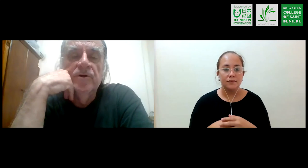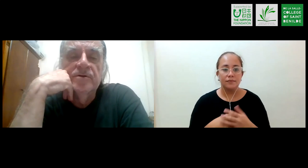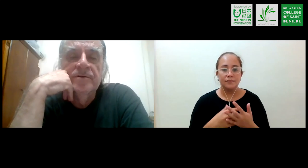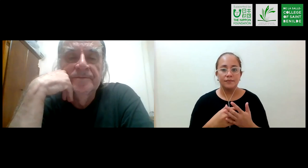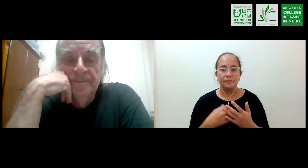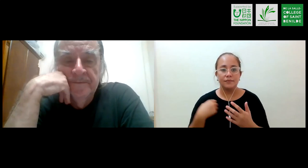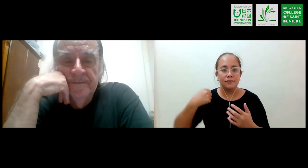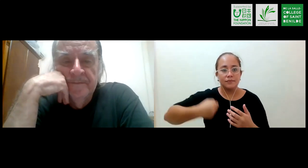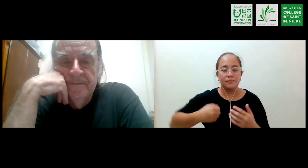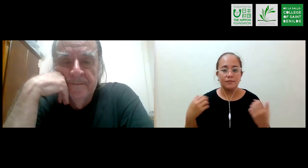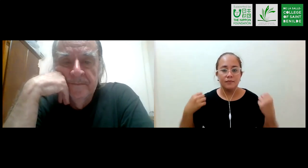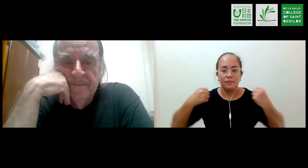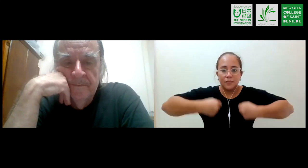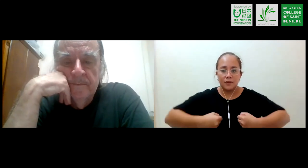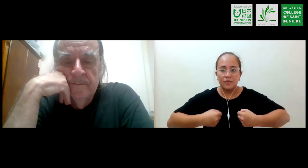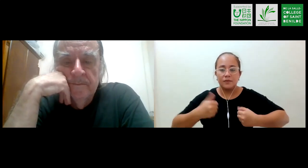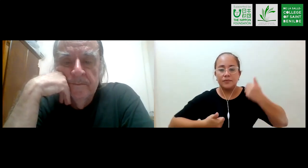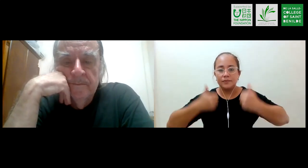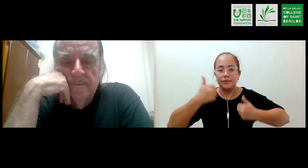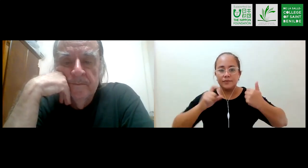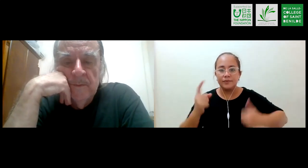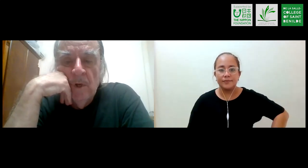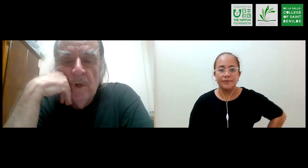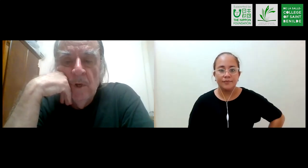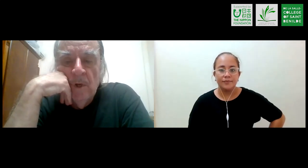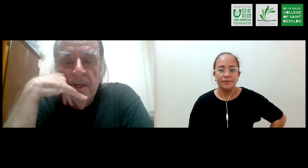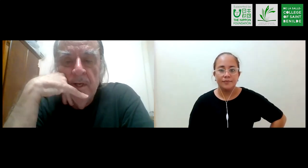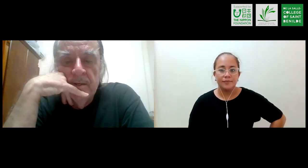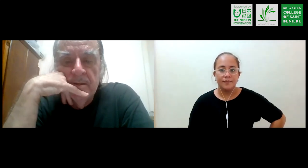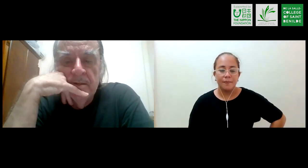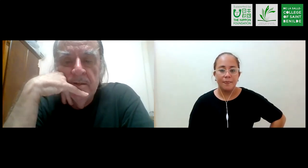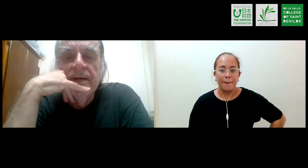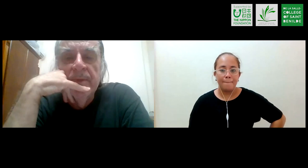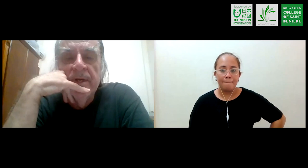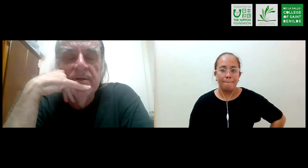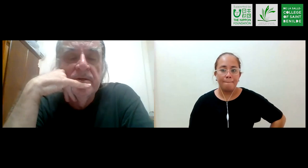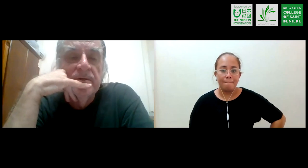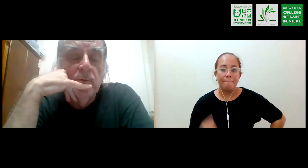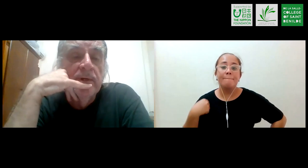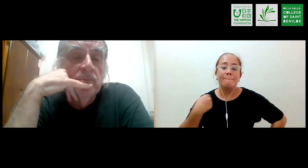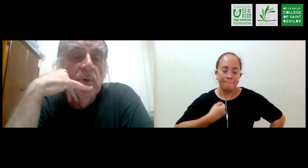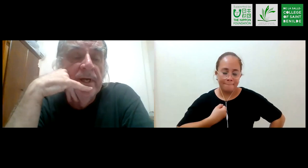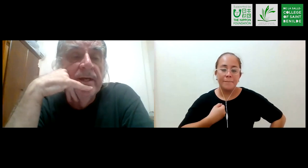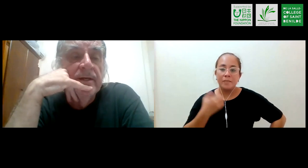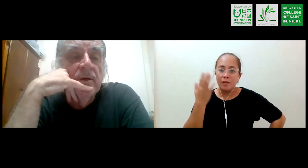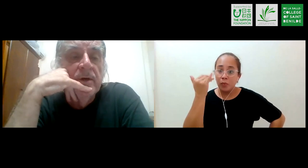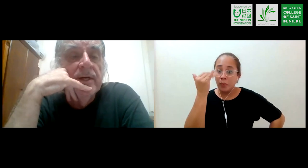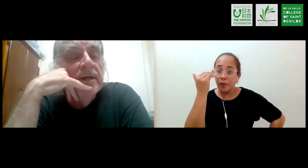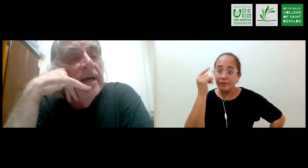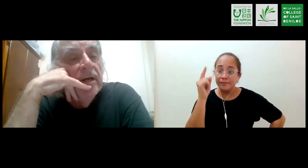first? The first sign, because it's one-handed. Yes. And why? Because it is one-handed. Okay.